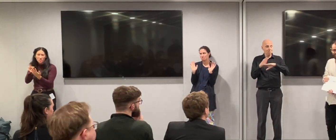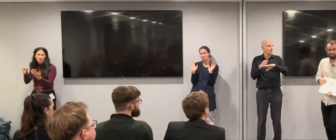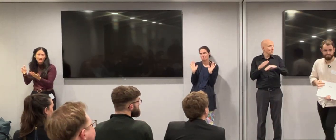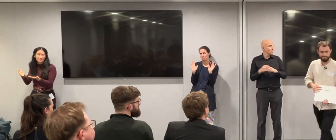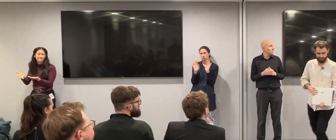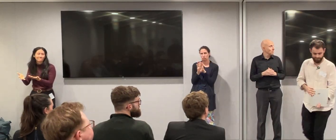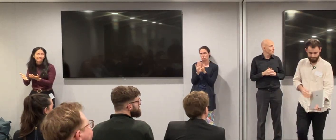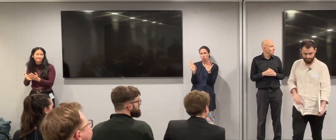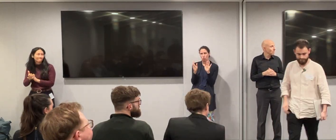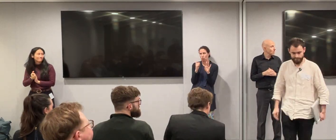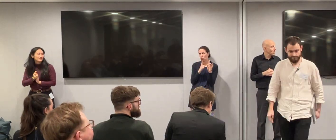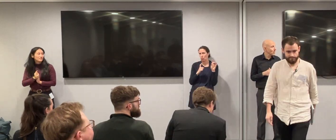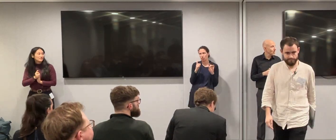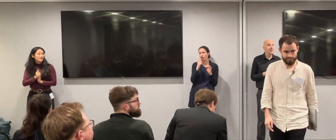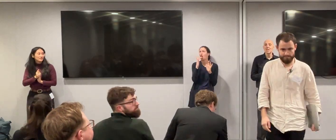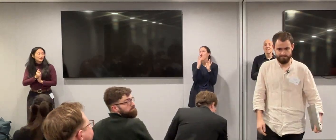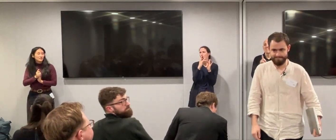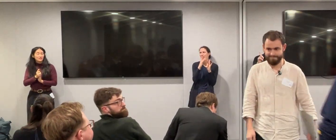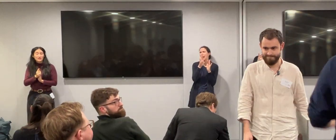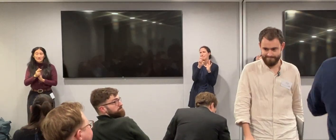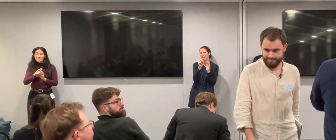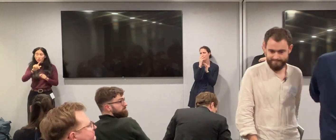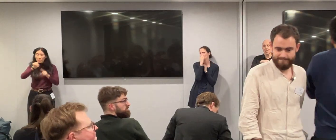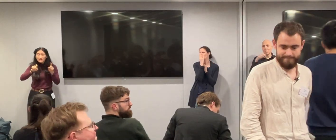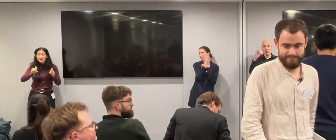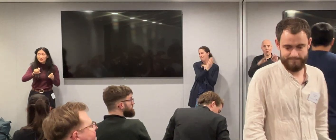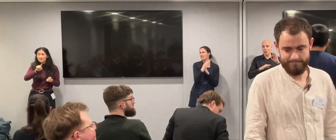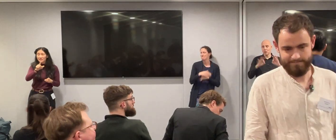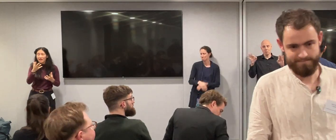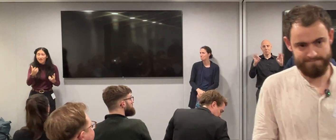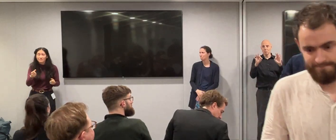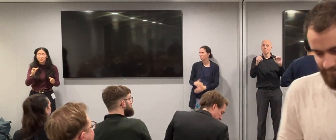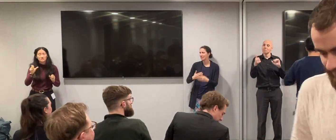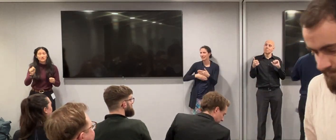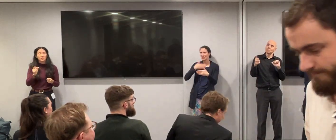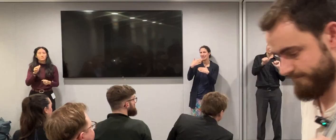and contact them directly. Our next presenter is